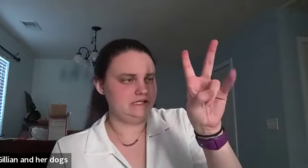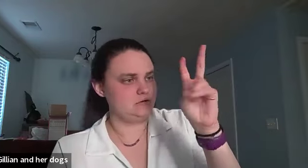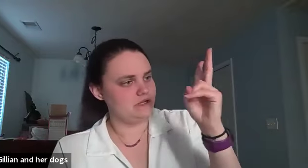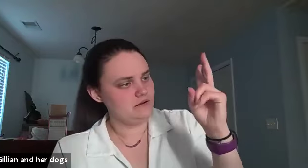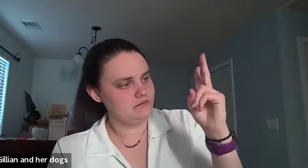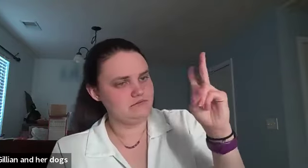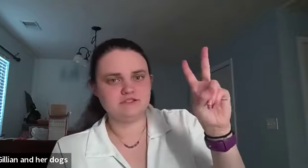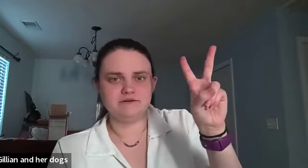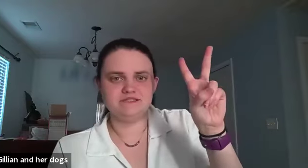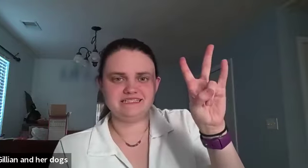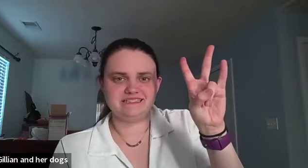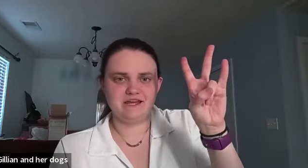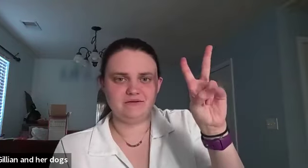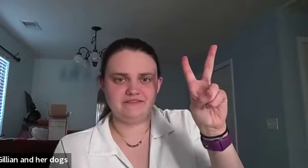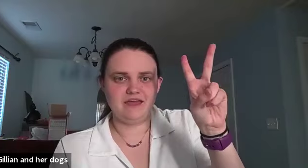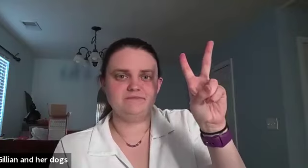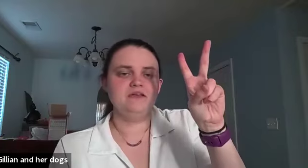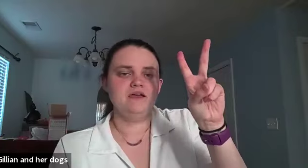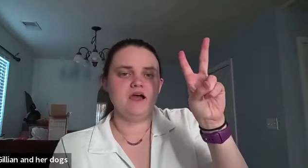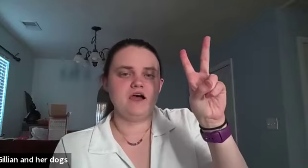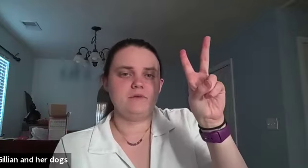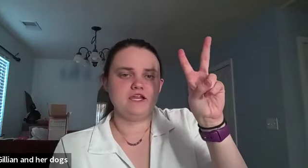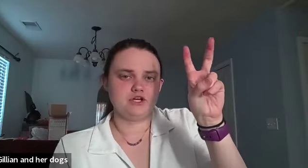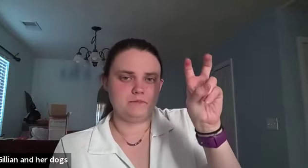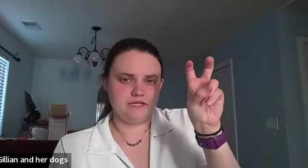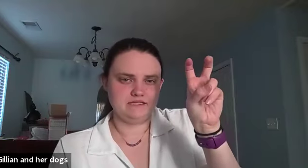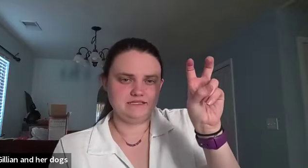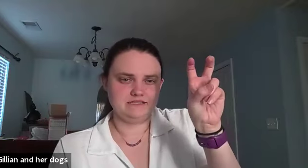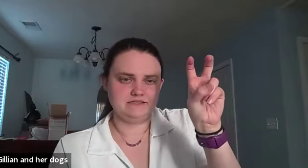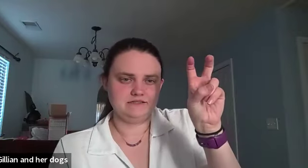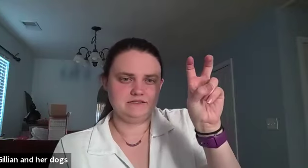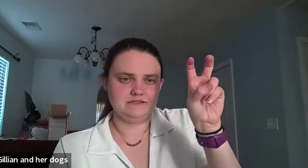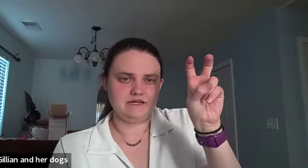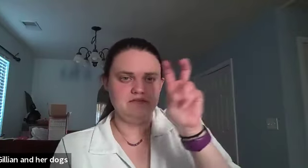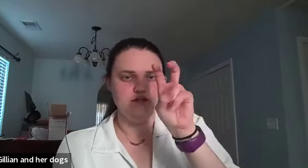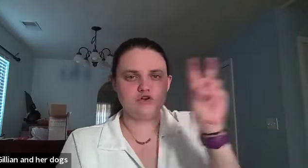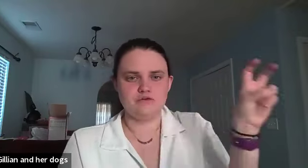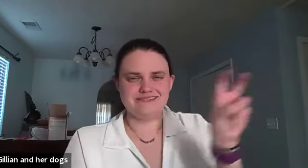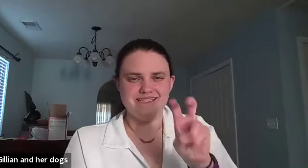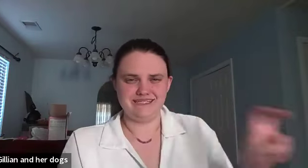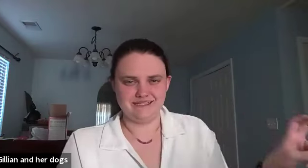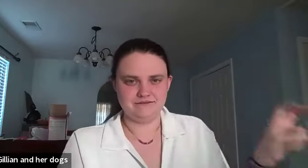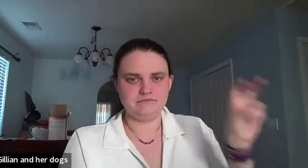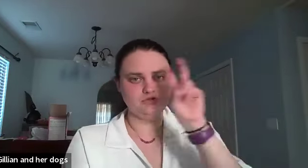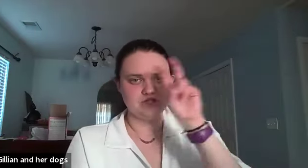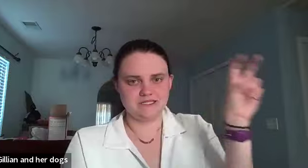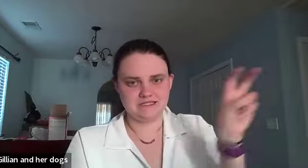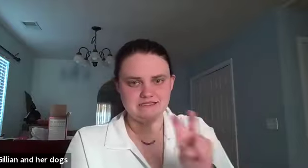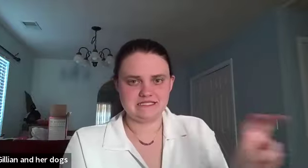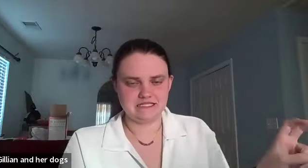pinky go down. Sorry, it was like sticking out like that. And you're gonna bend it, and then you go the Z motion,